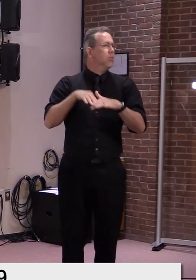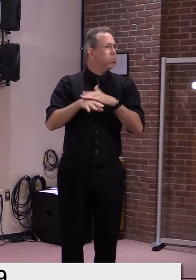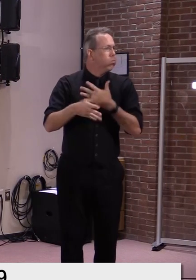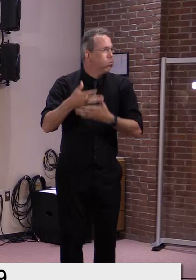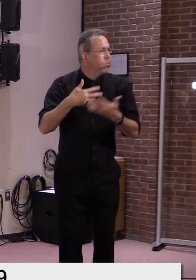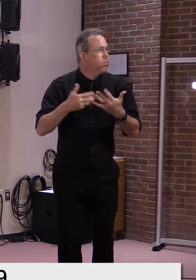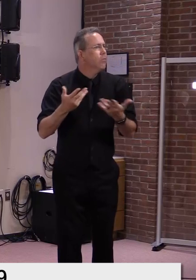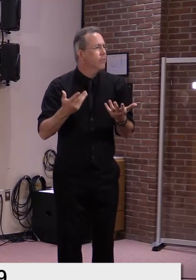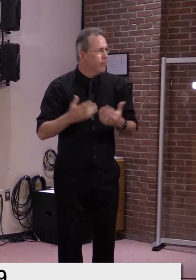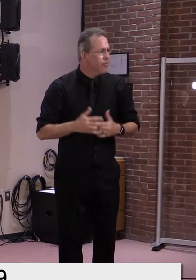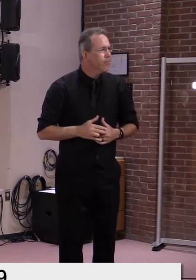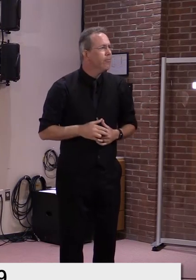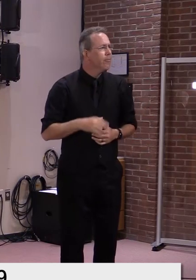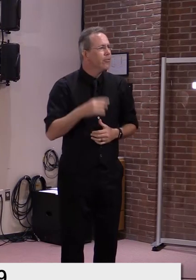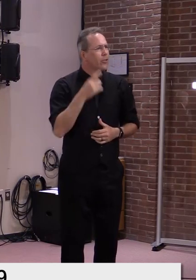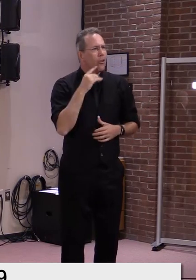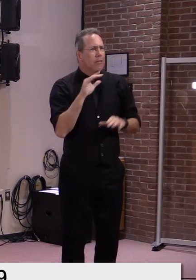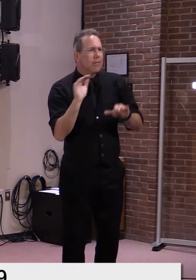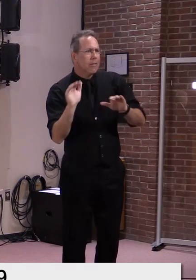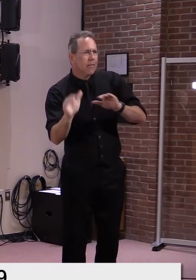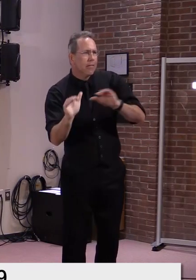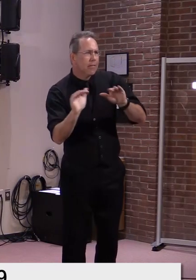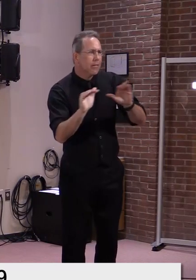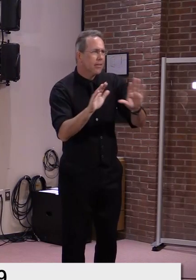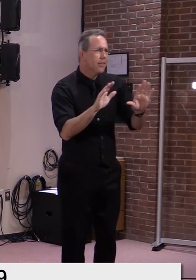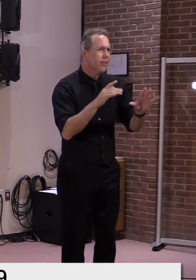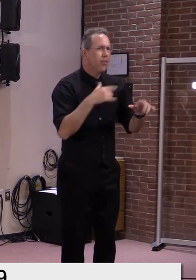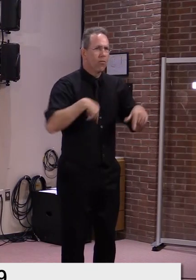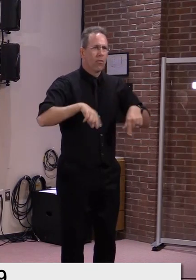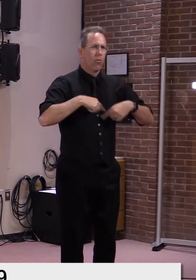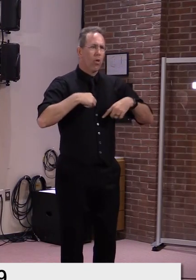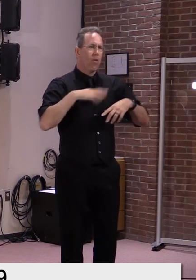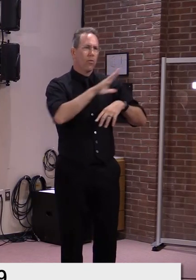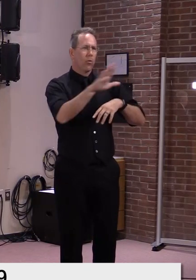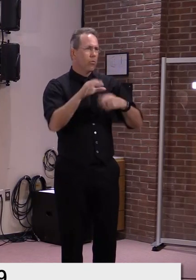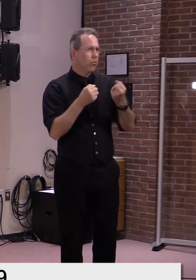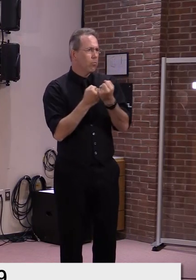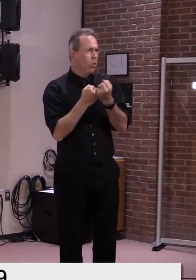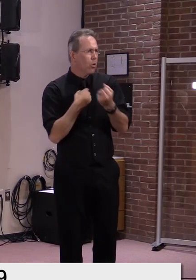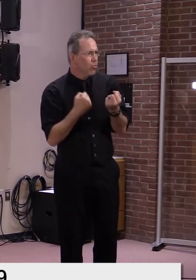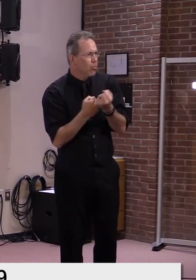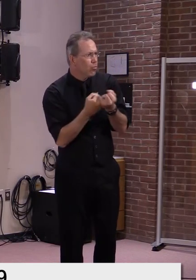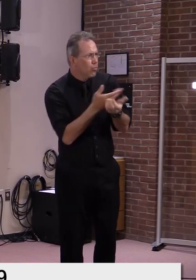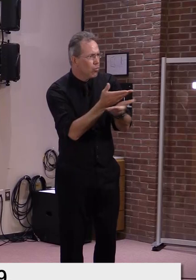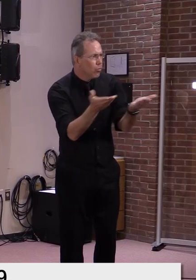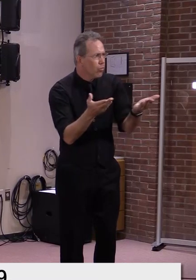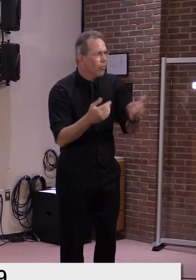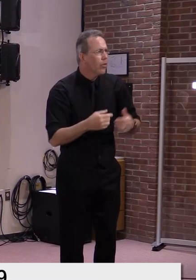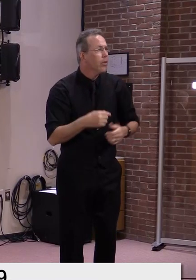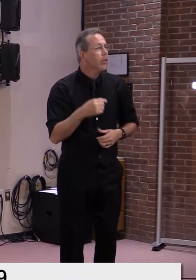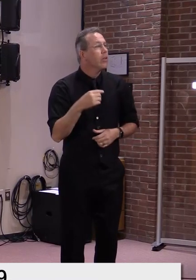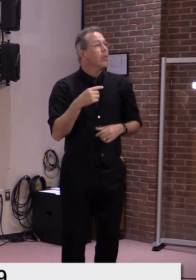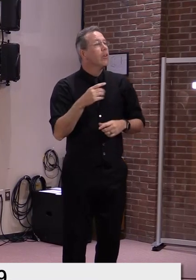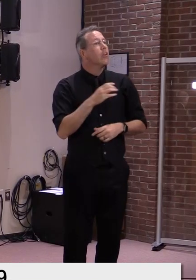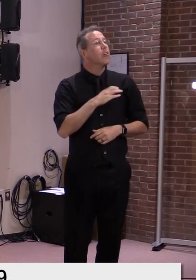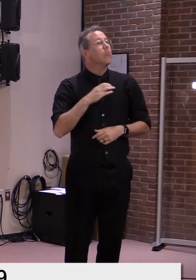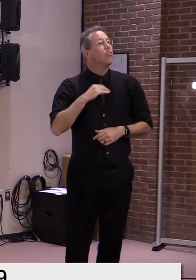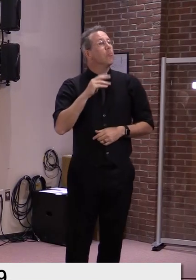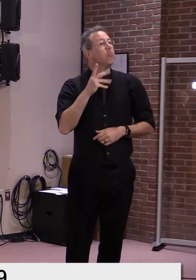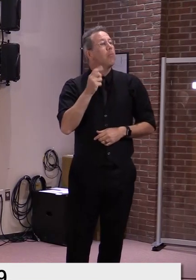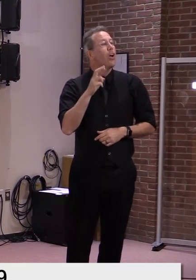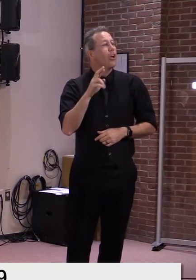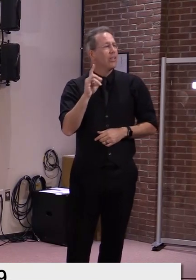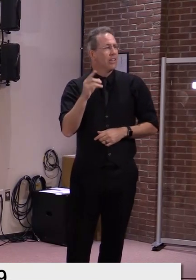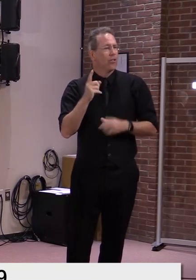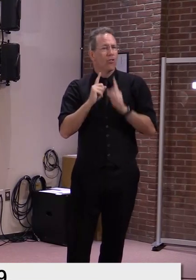Commissioner Baker has reached out to Commissioner Squirrel on numerous occasions in coordinating sort of the mental health aspects of it.